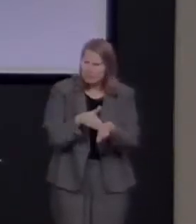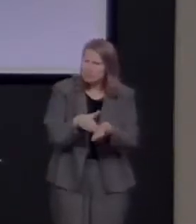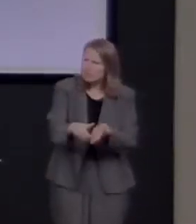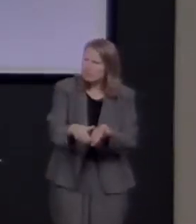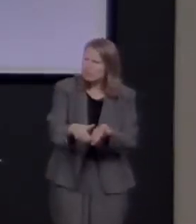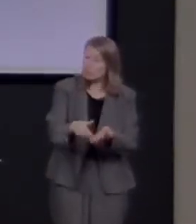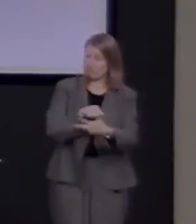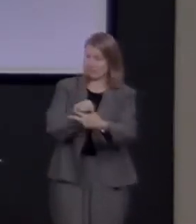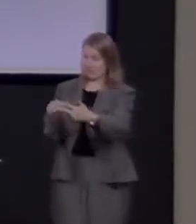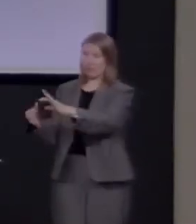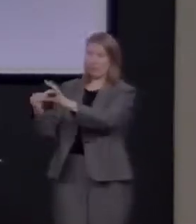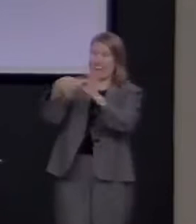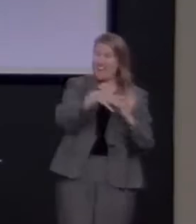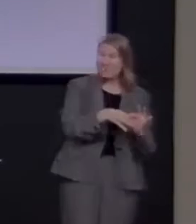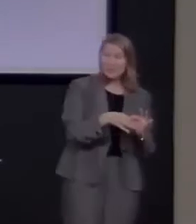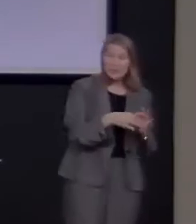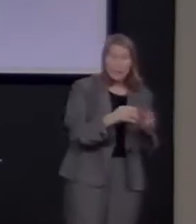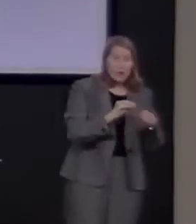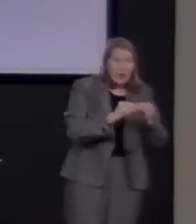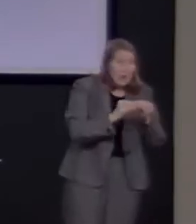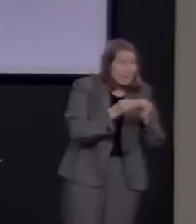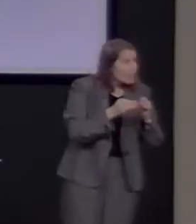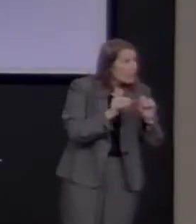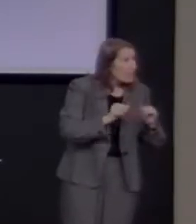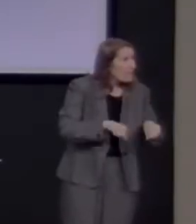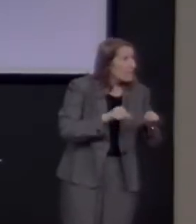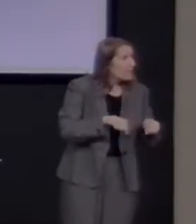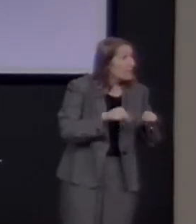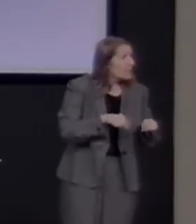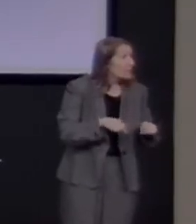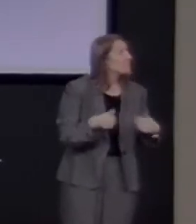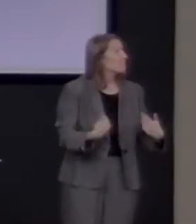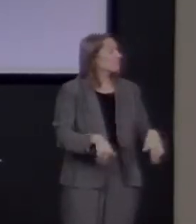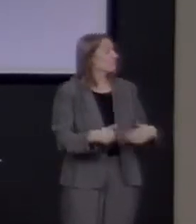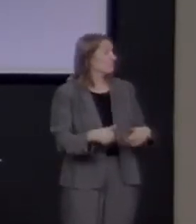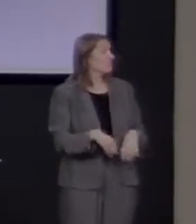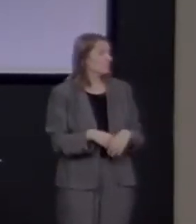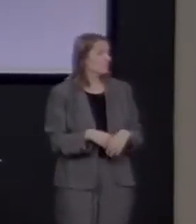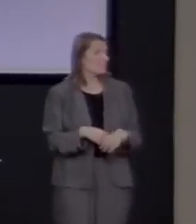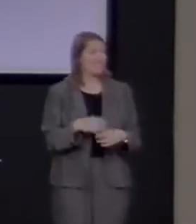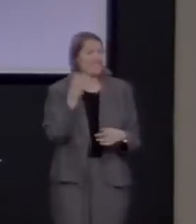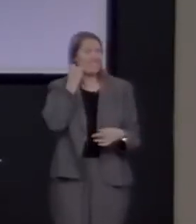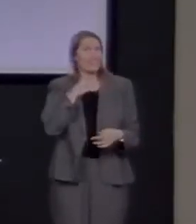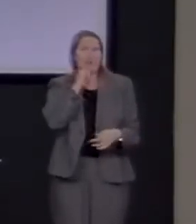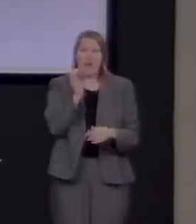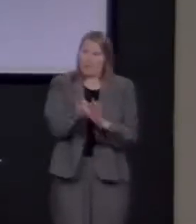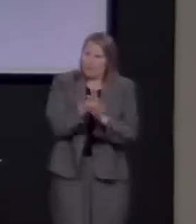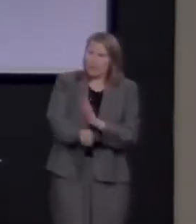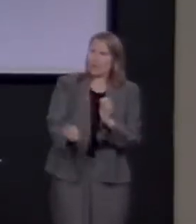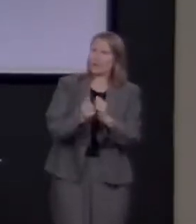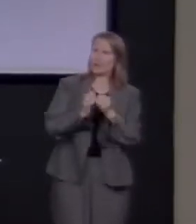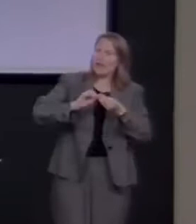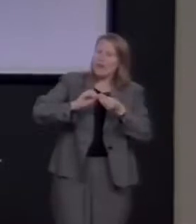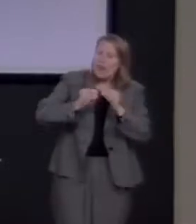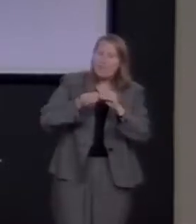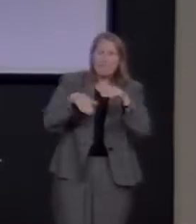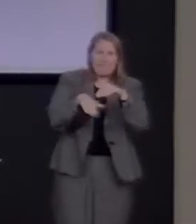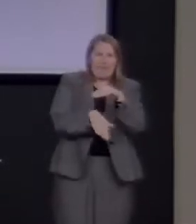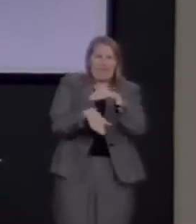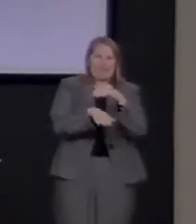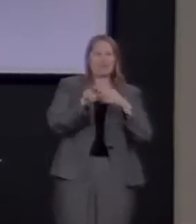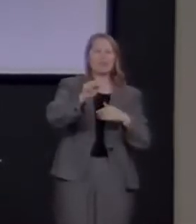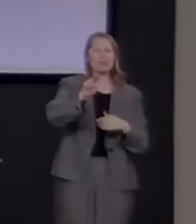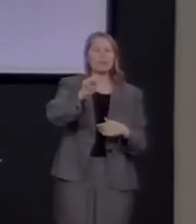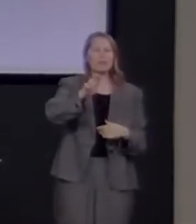adverse negative life outcomes are associated with not being particularly fluent in very basic aspects of numeracy